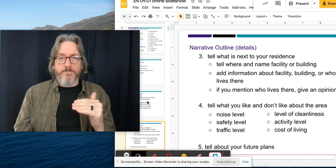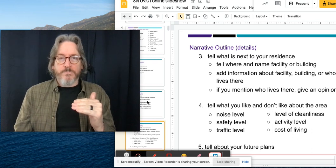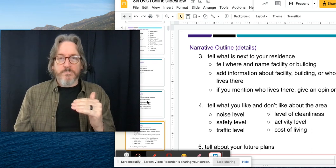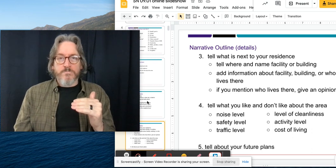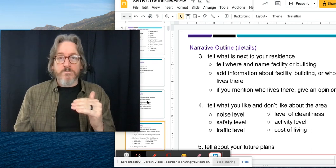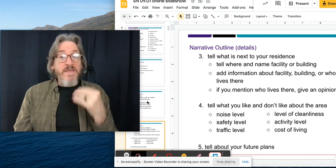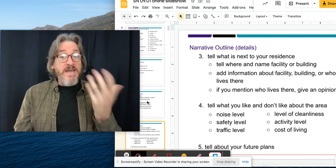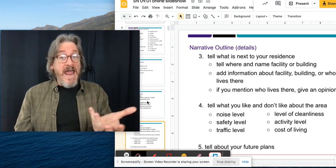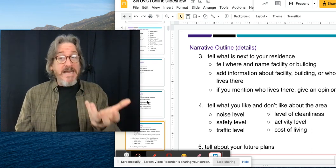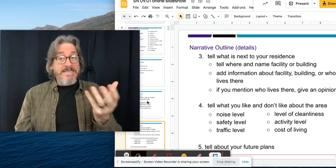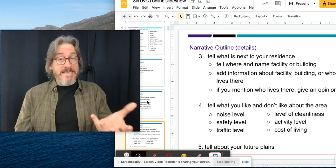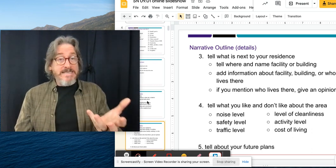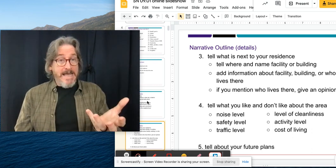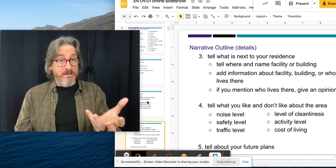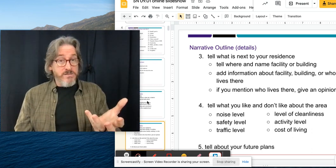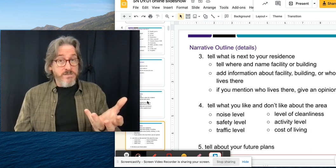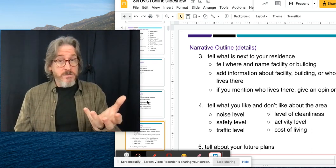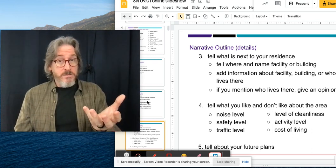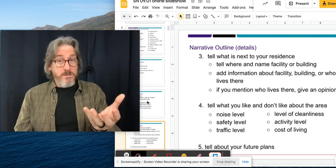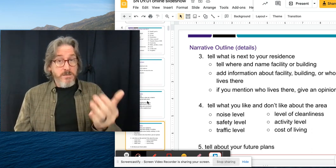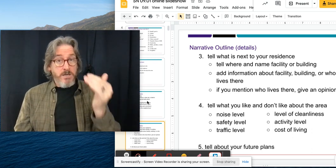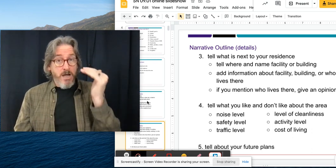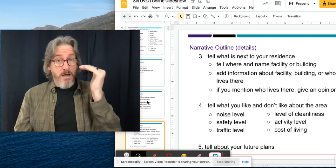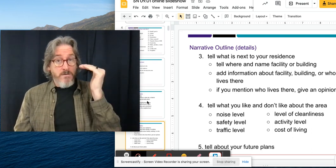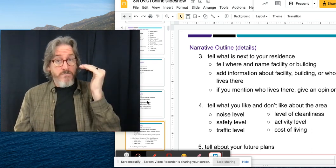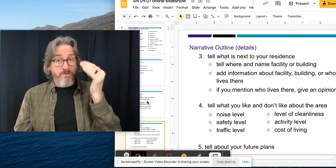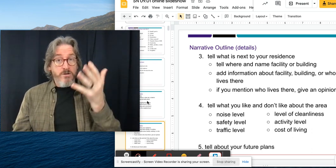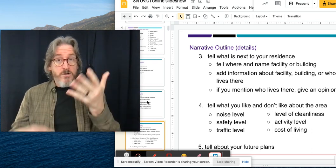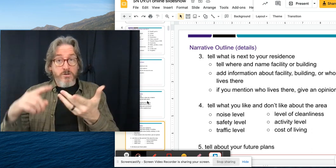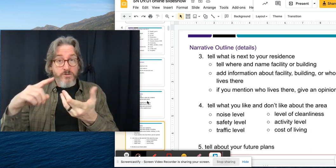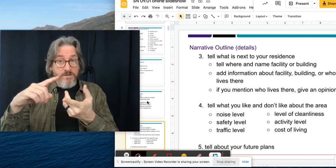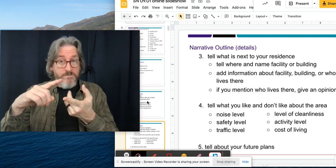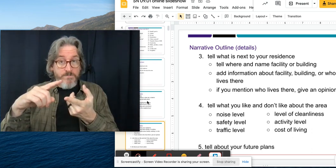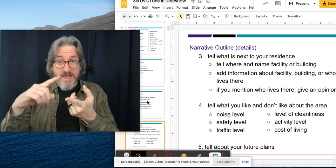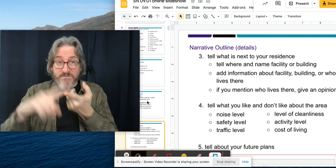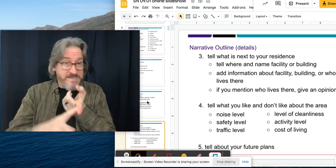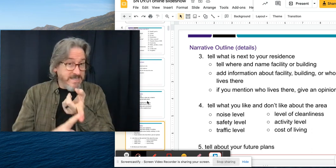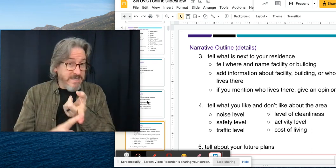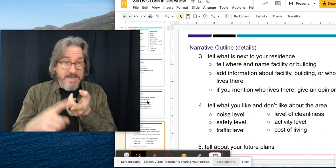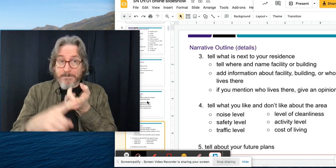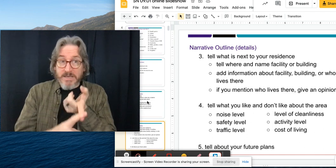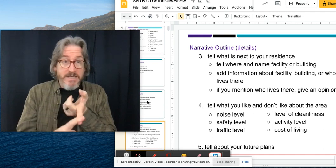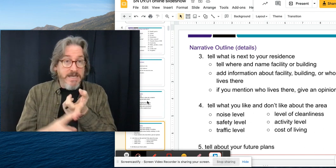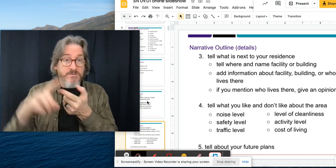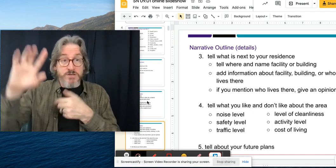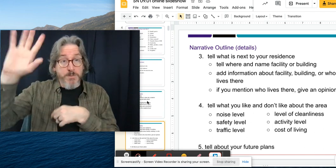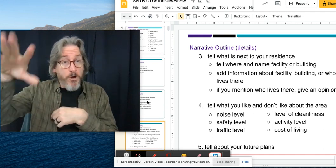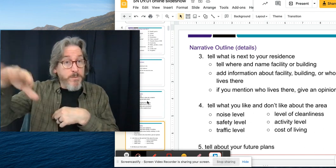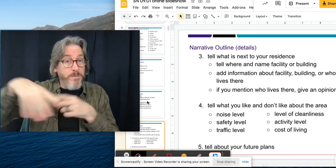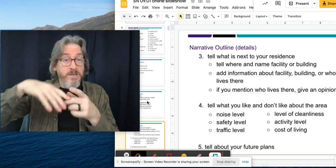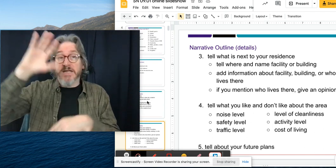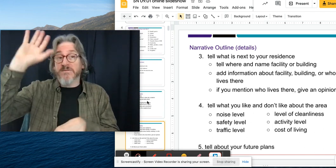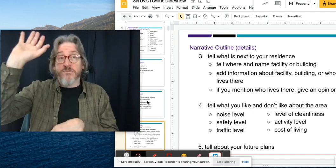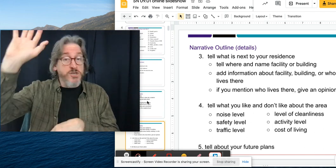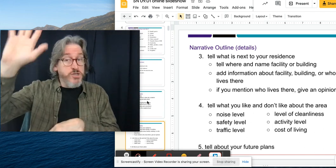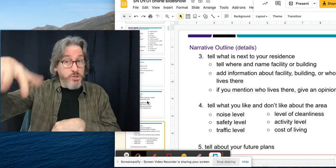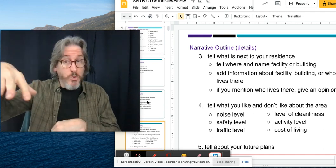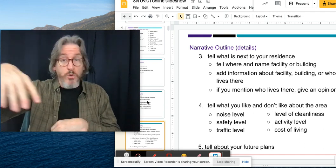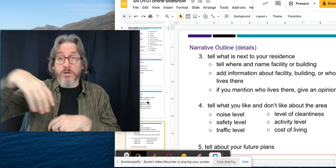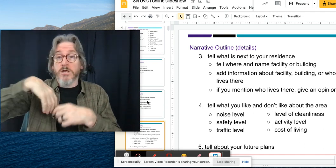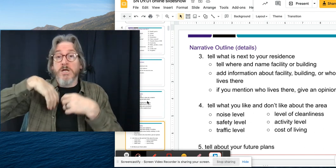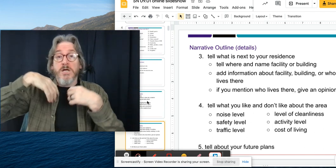And then any details of that facility, that building, if there's an apartment building, if